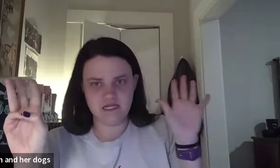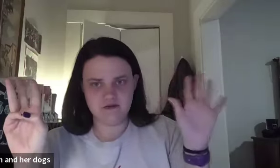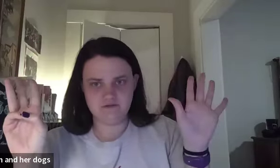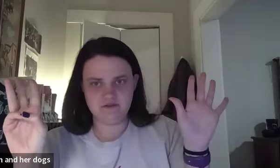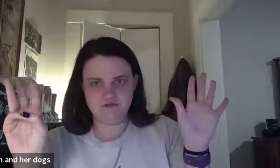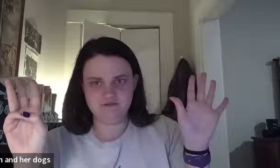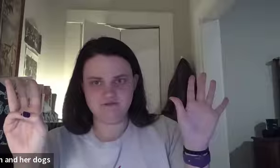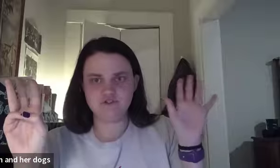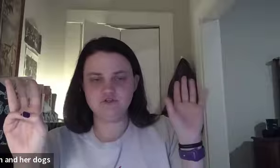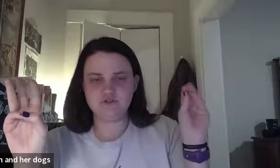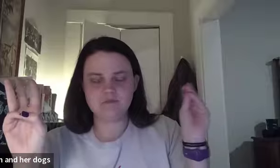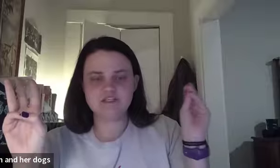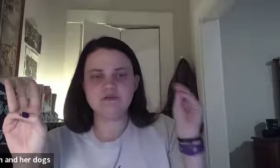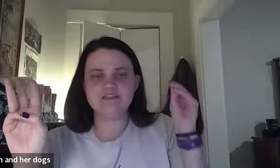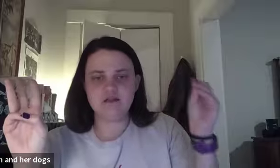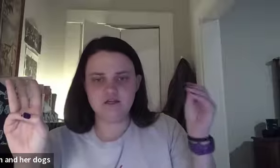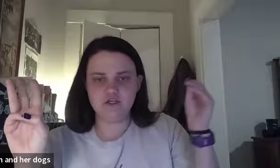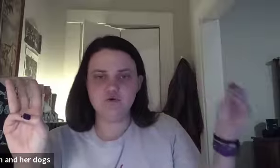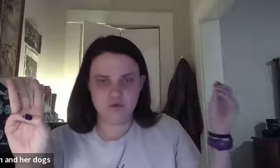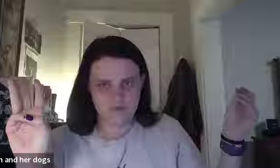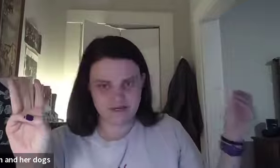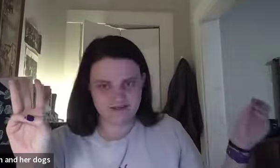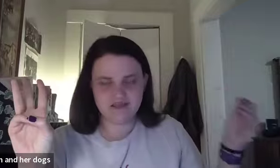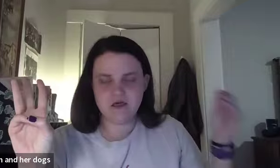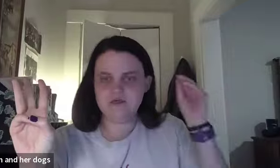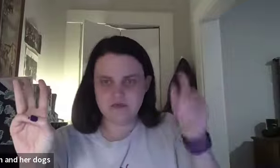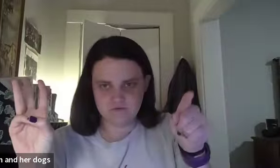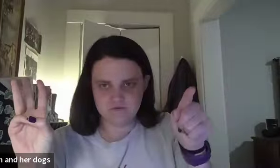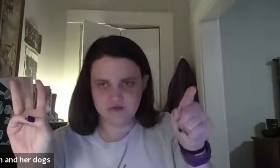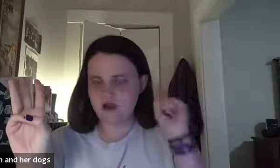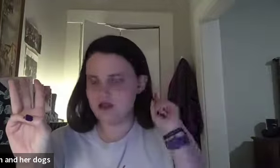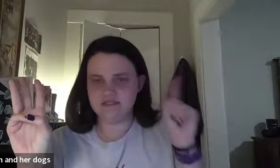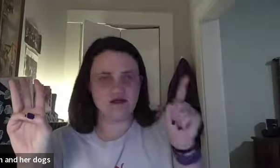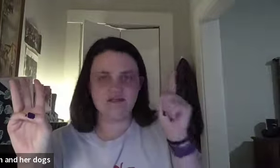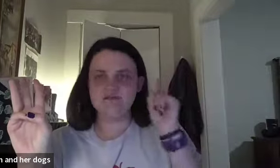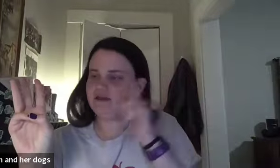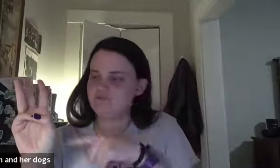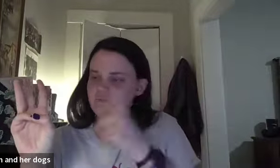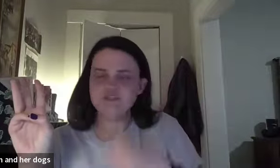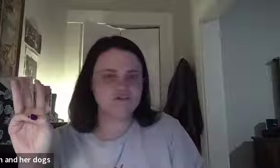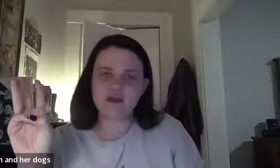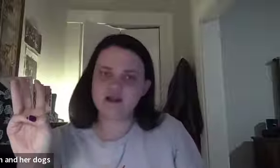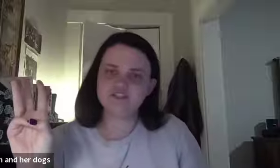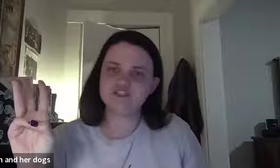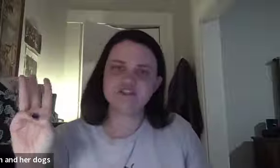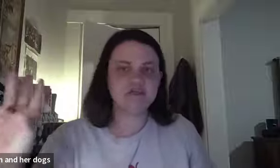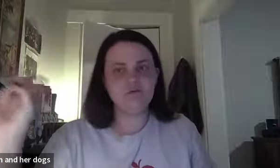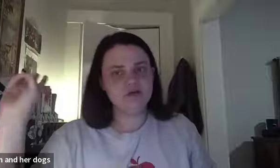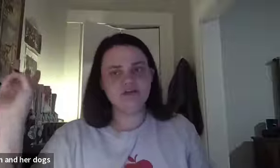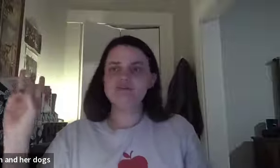signing everything. So your dominant is going to be telling you who it is. Thank you for that. I did not even like register that. I was just like, yeah, we're going to do